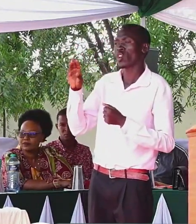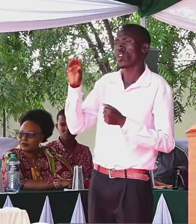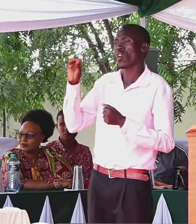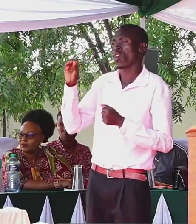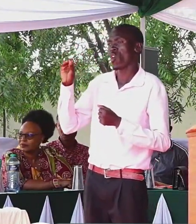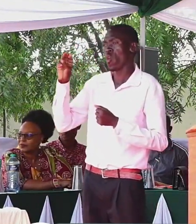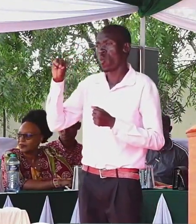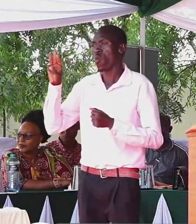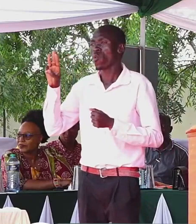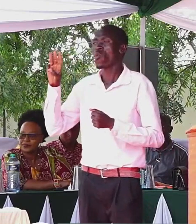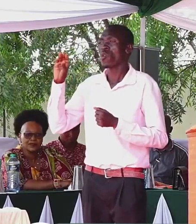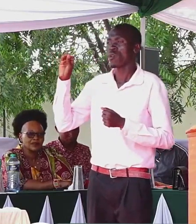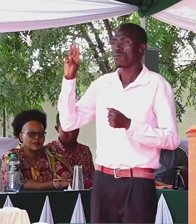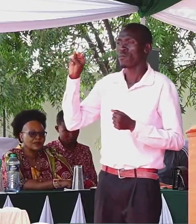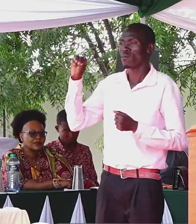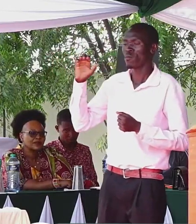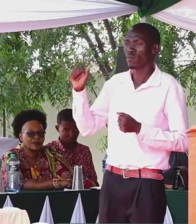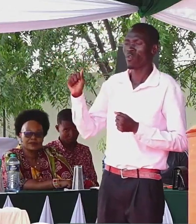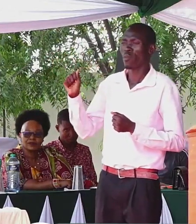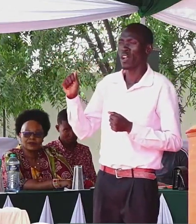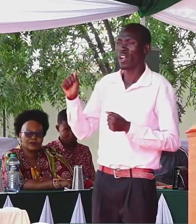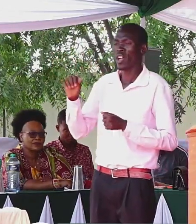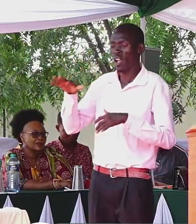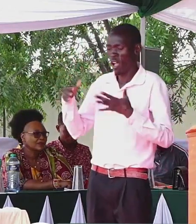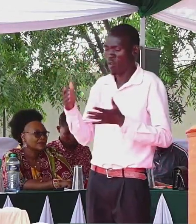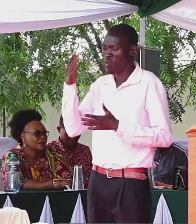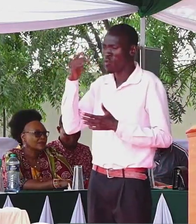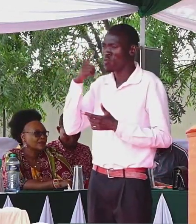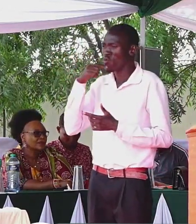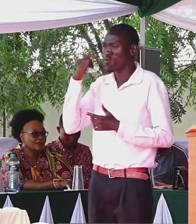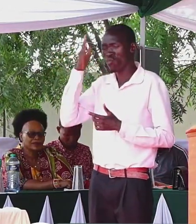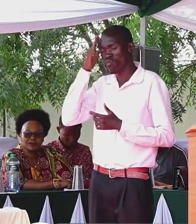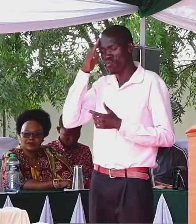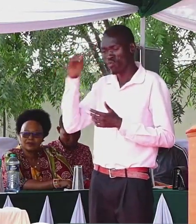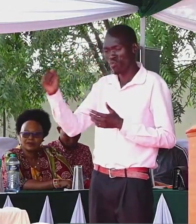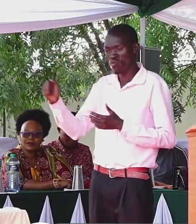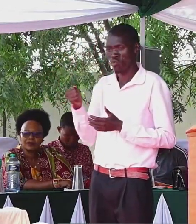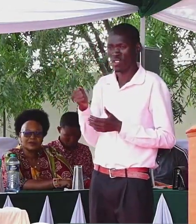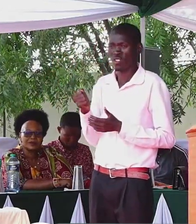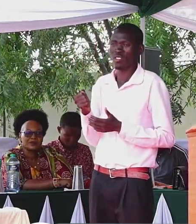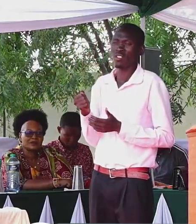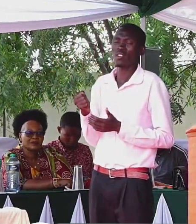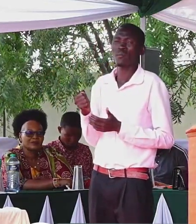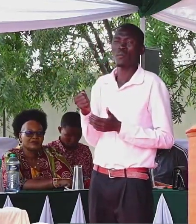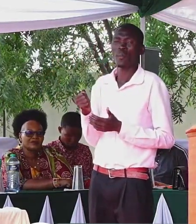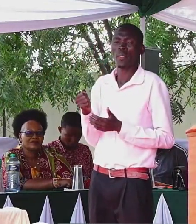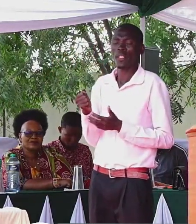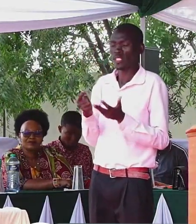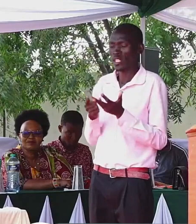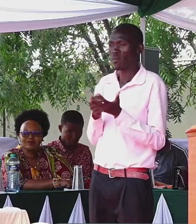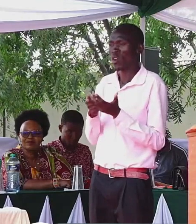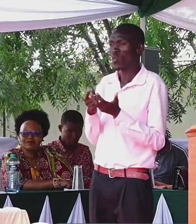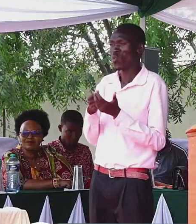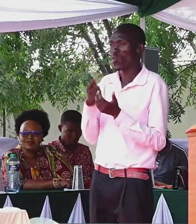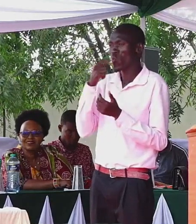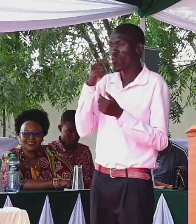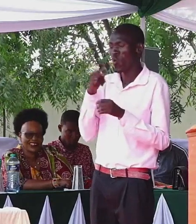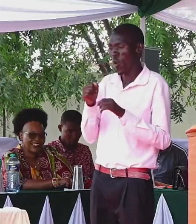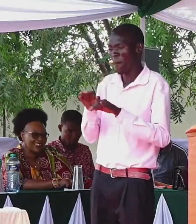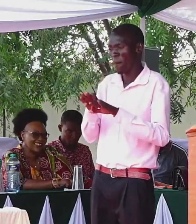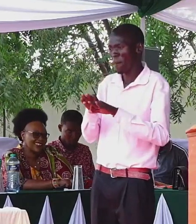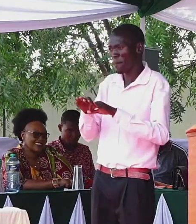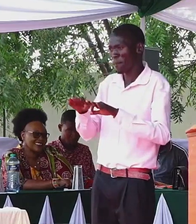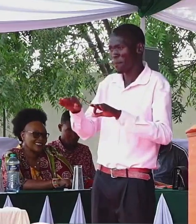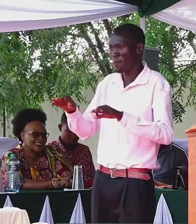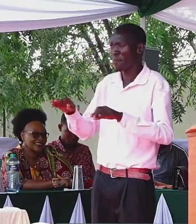and encouraged. I now know that at least I am a point of someone will come to me for benchmarking. So